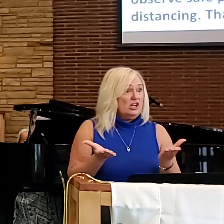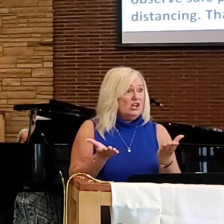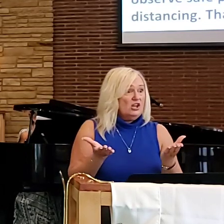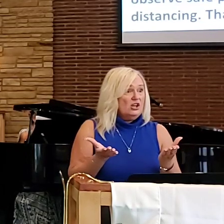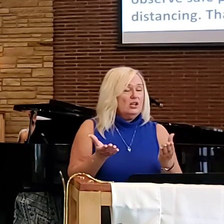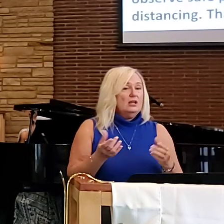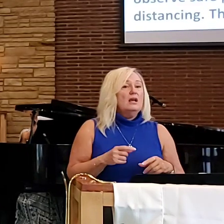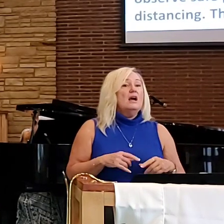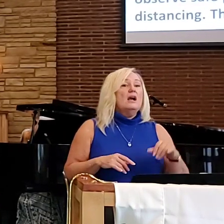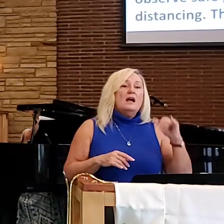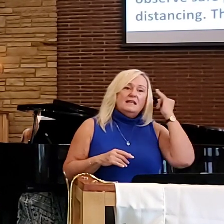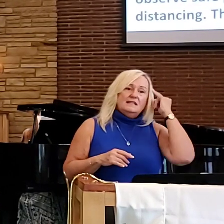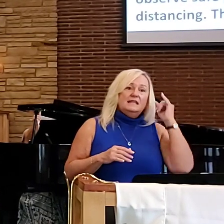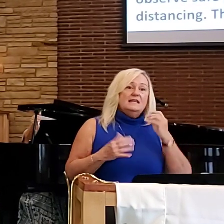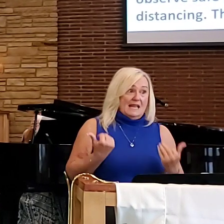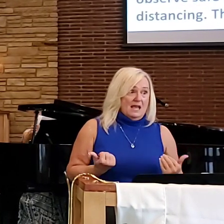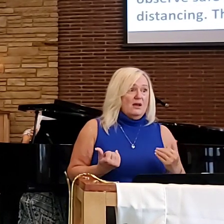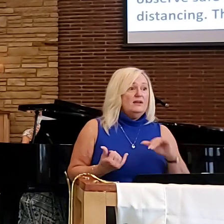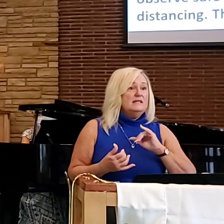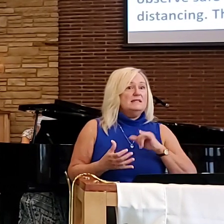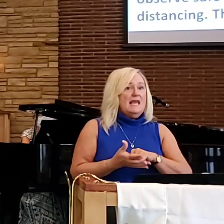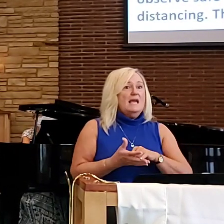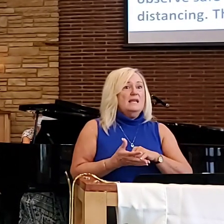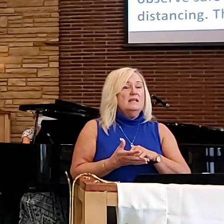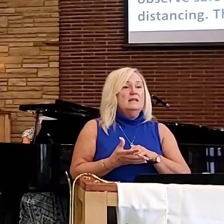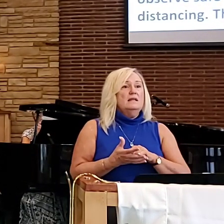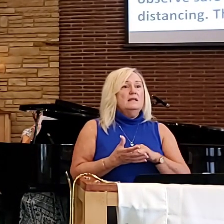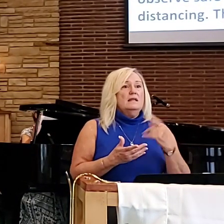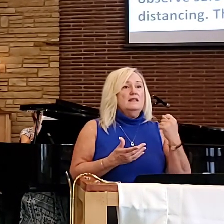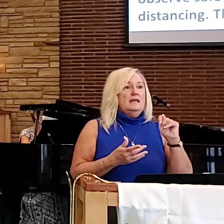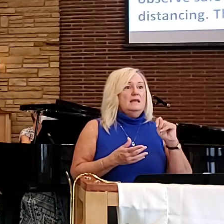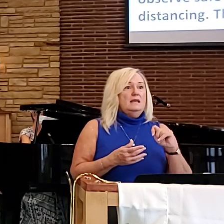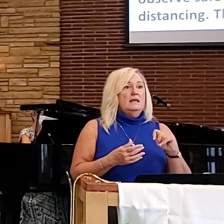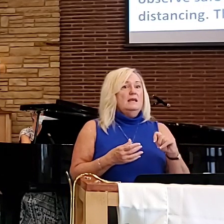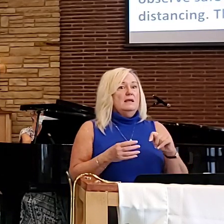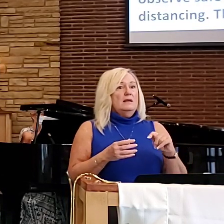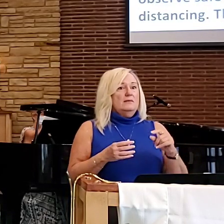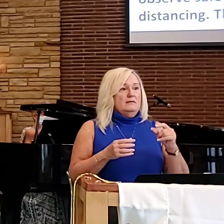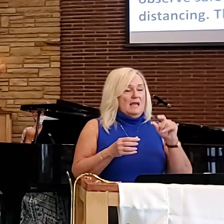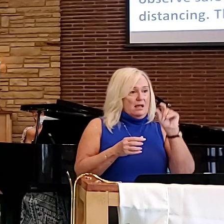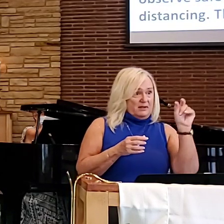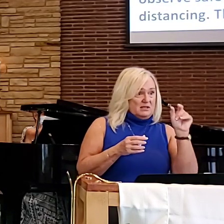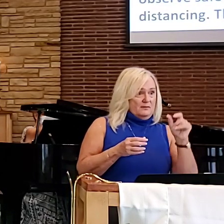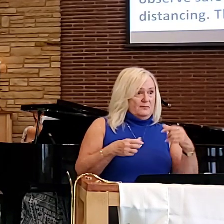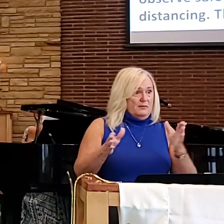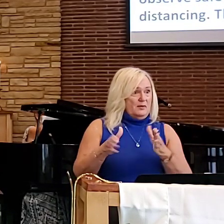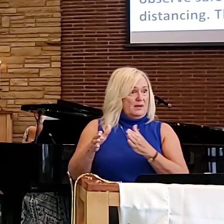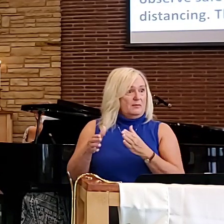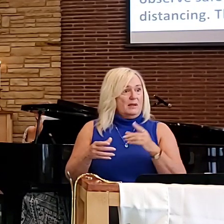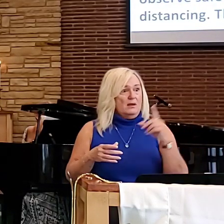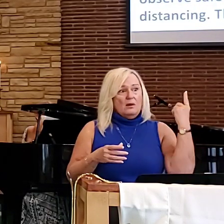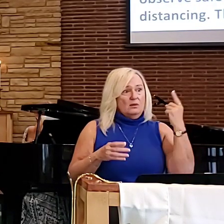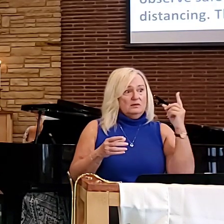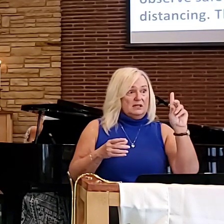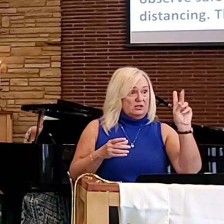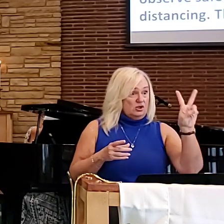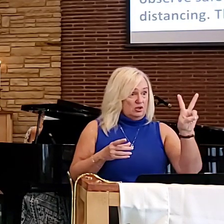Our intention as of now is that the elements will be prepared by only two hands